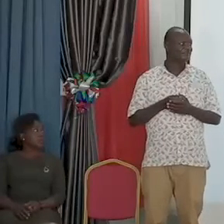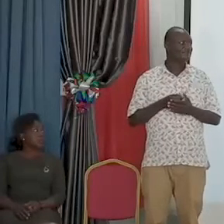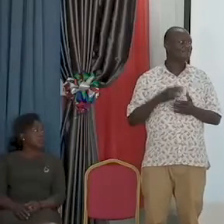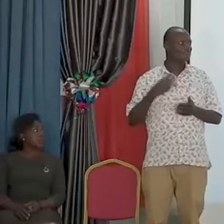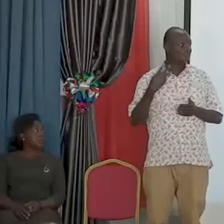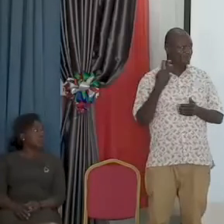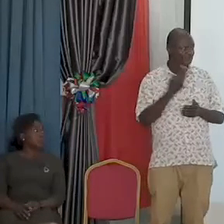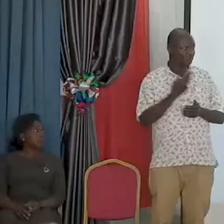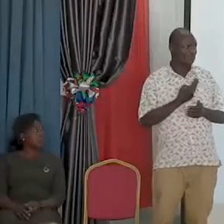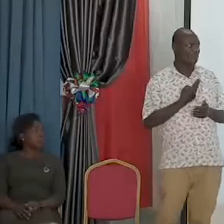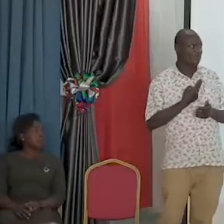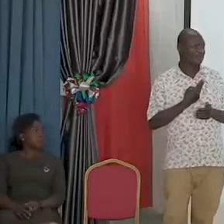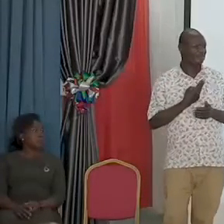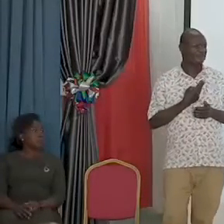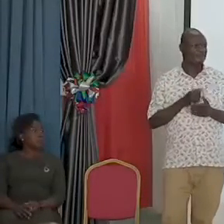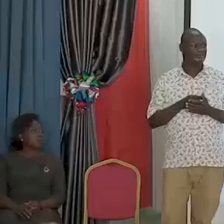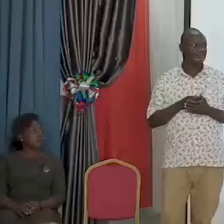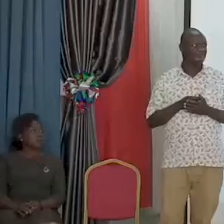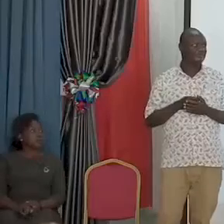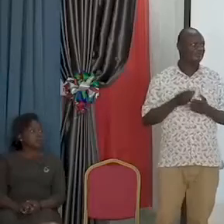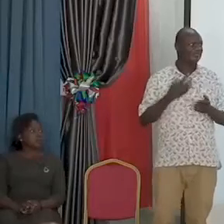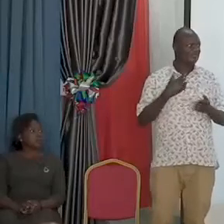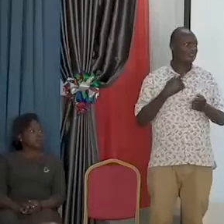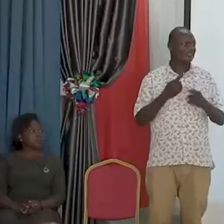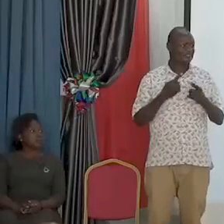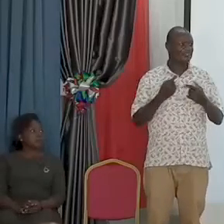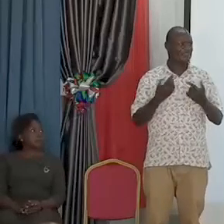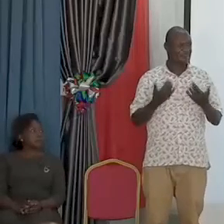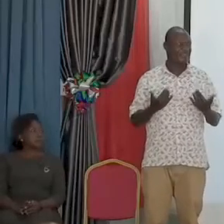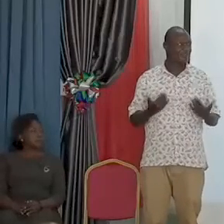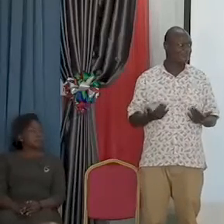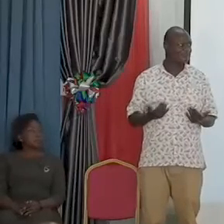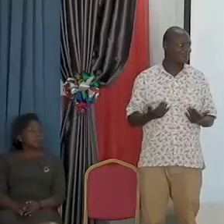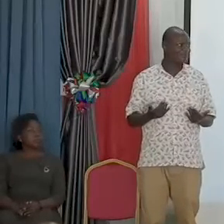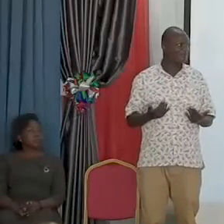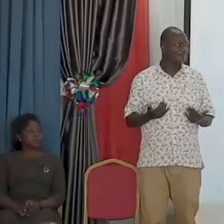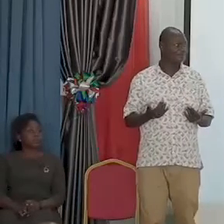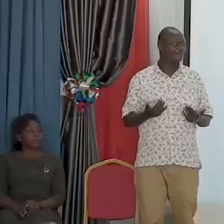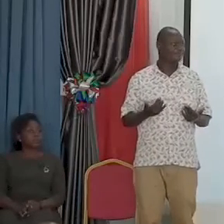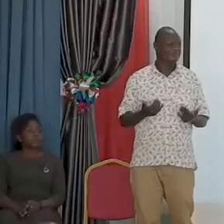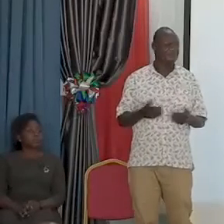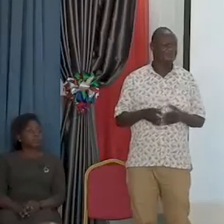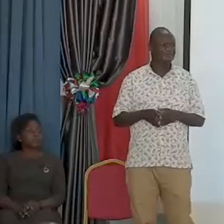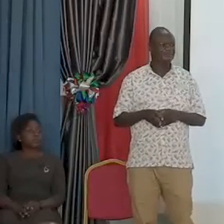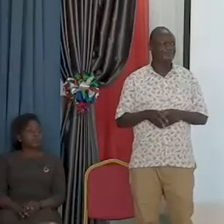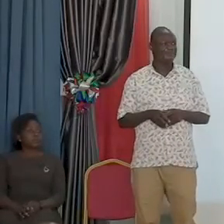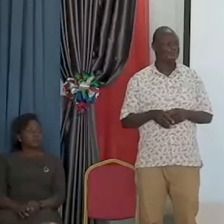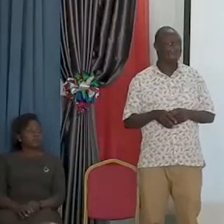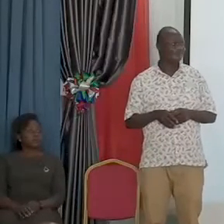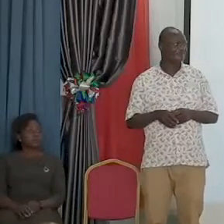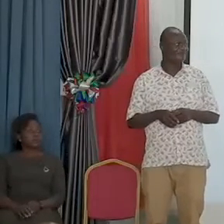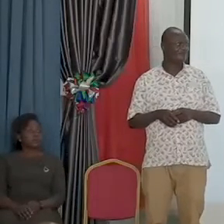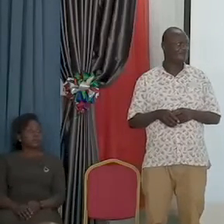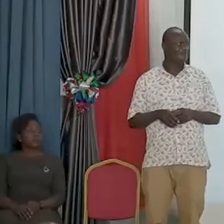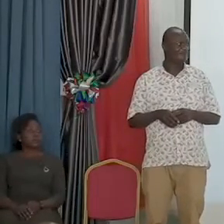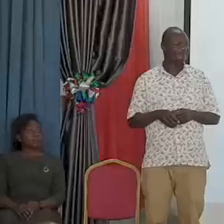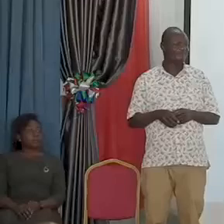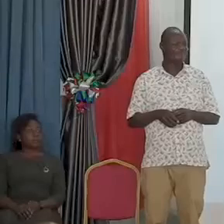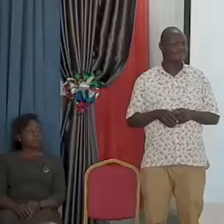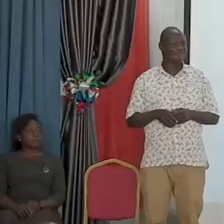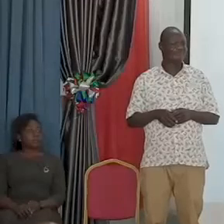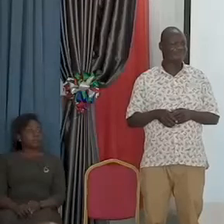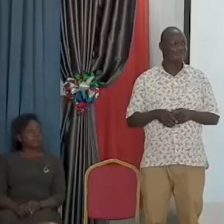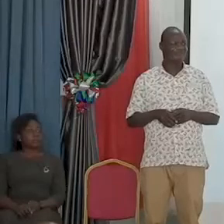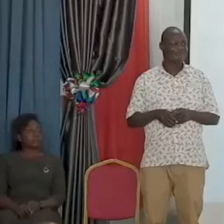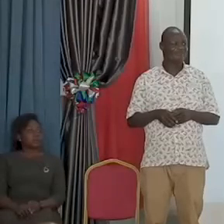Where are my leaders? And you can say, here I am. Where are my leaders? Yeah. Where are my world